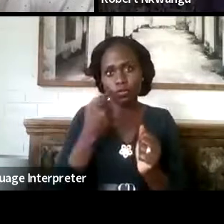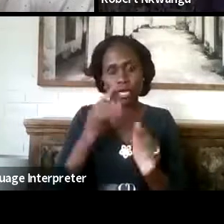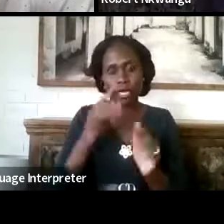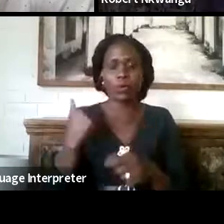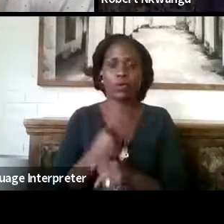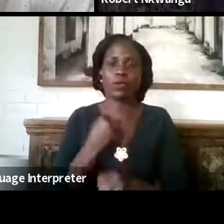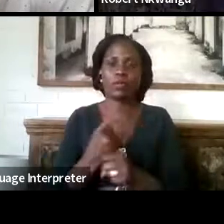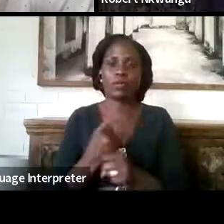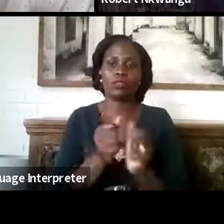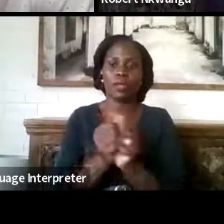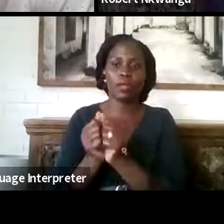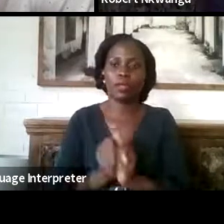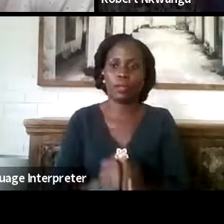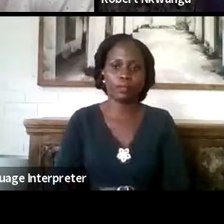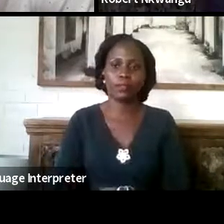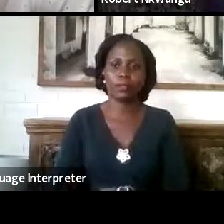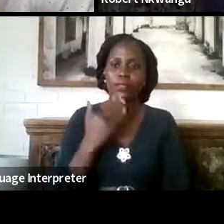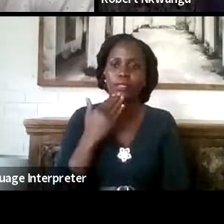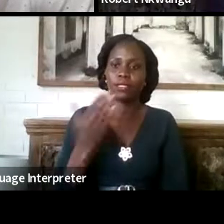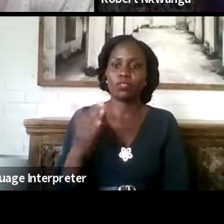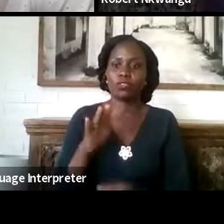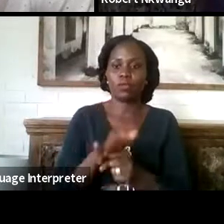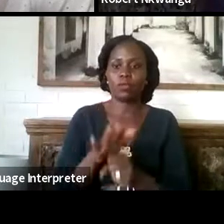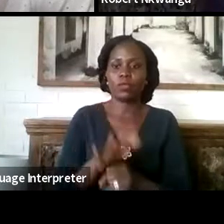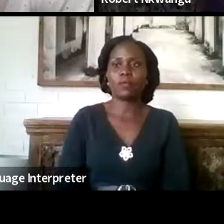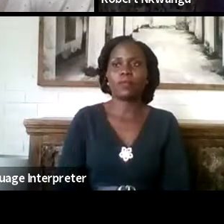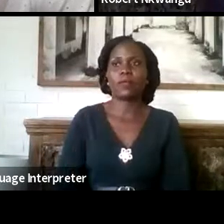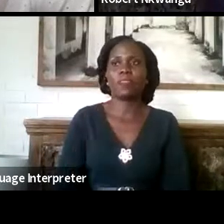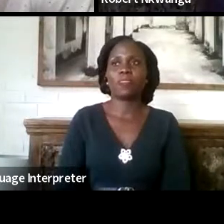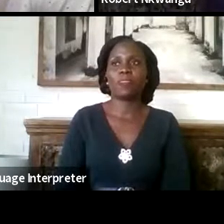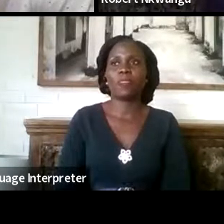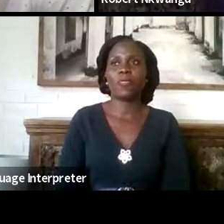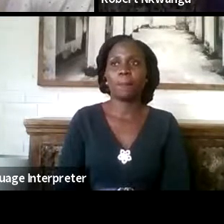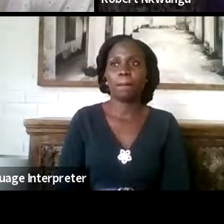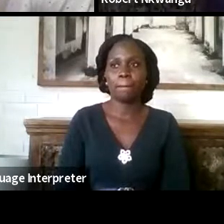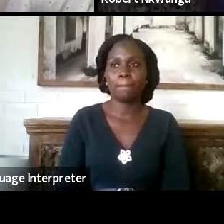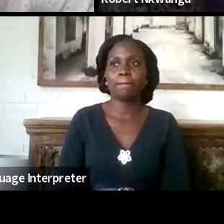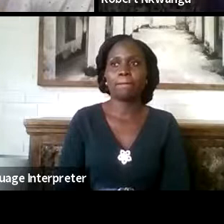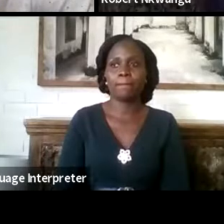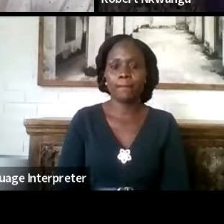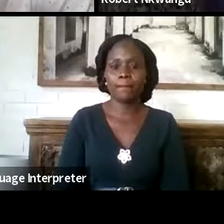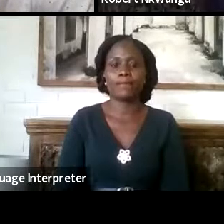Thank you very much. Are you now able to participate?